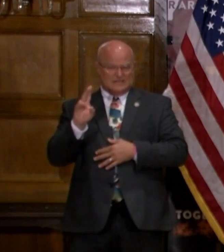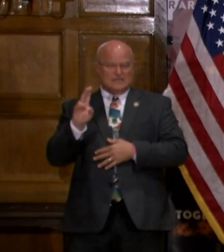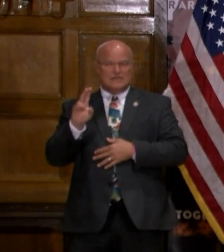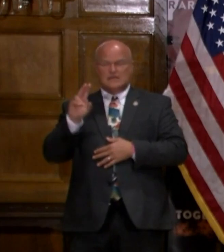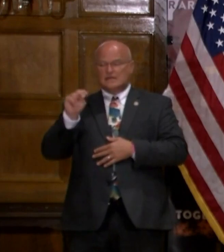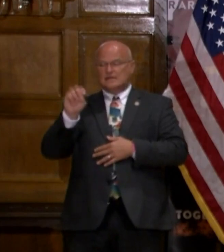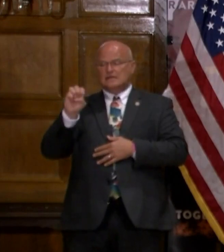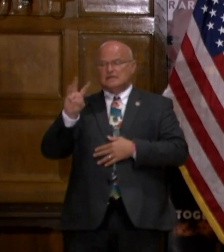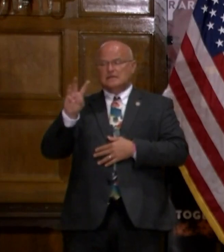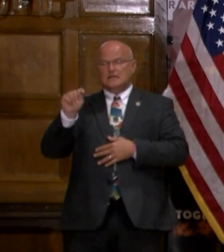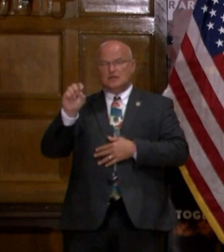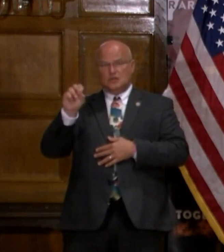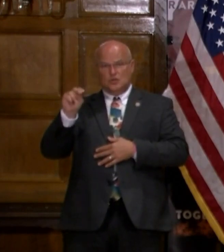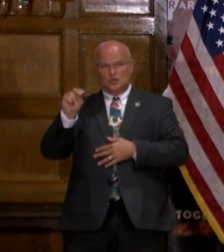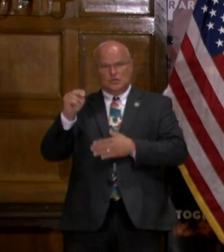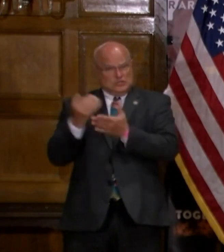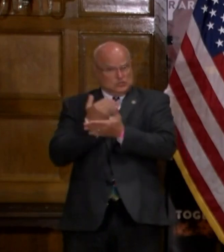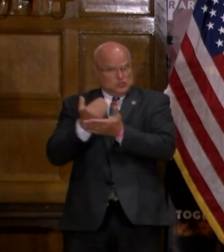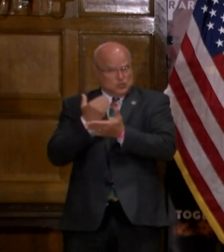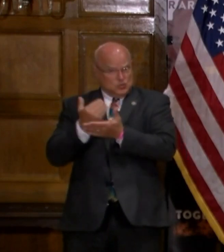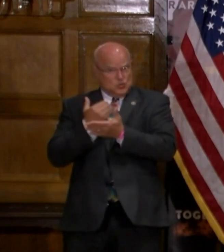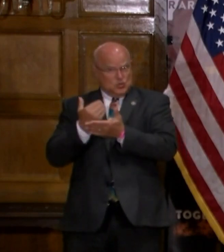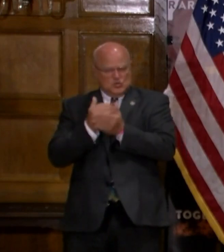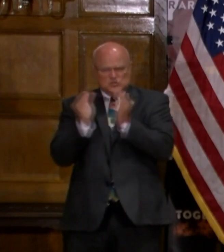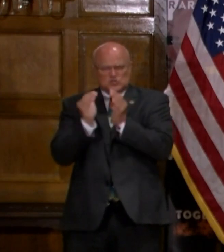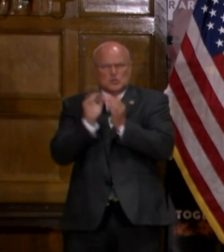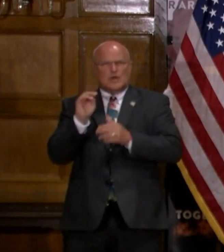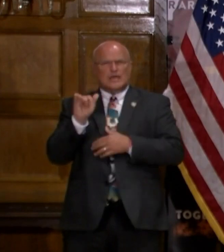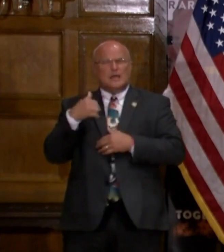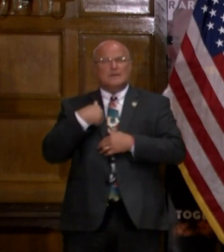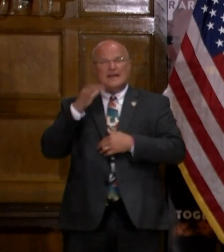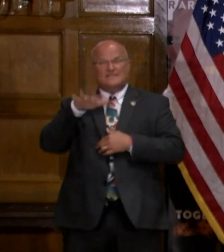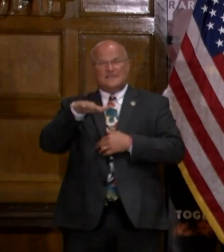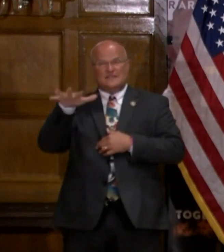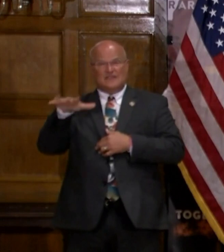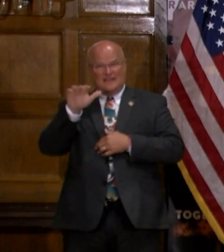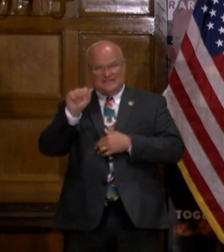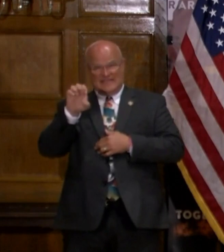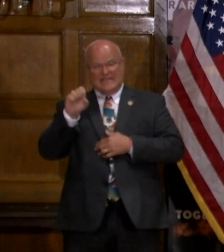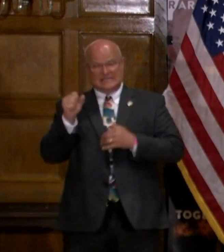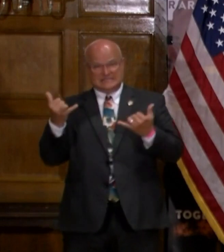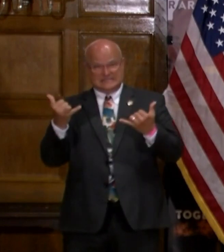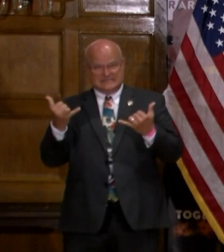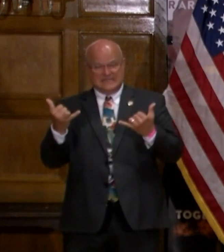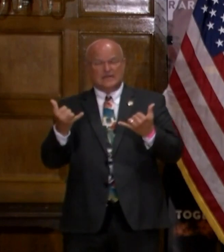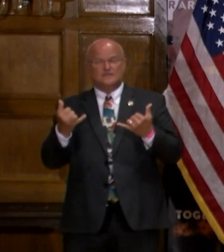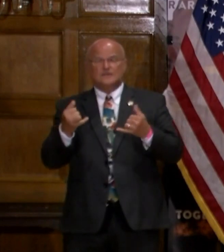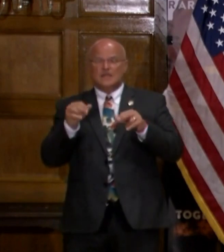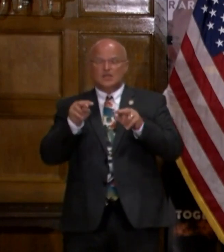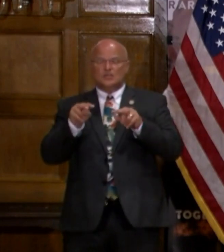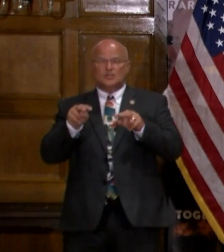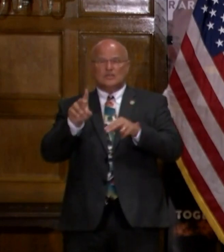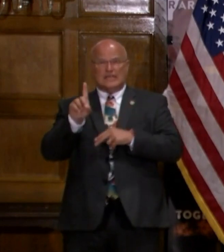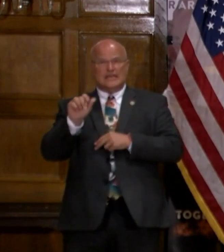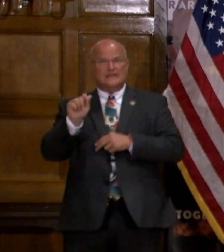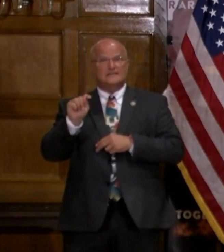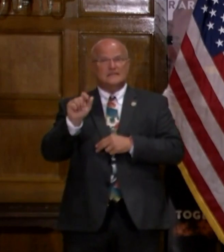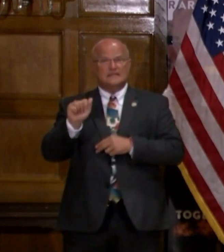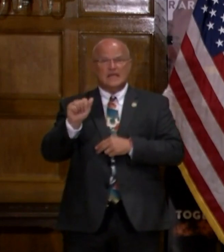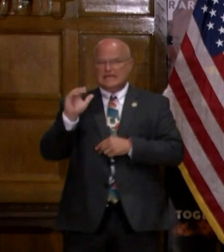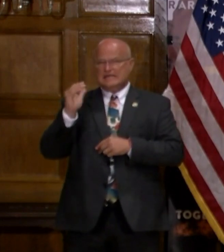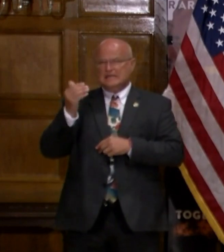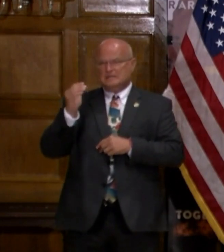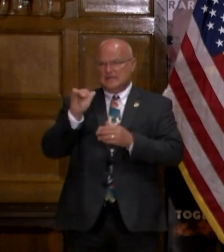And Newton County is new. It's a small county, but it has 55 cases. And in looking at the data,